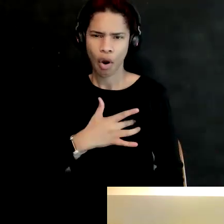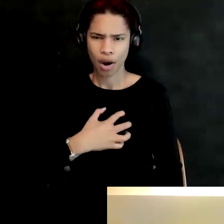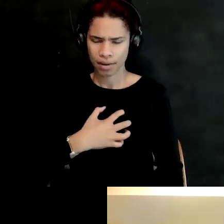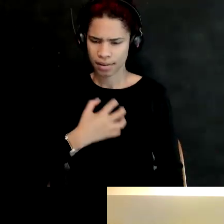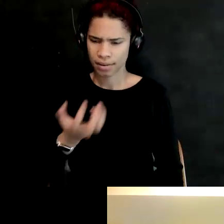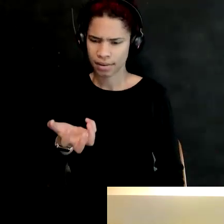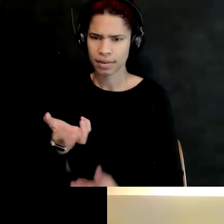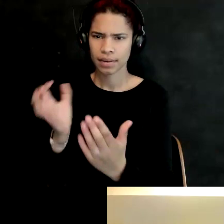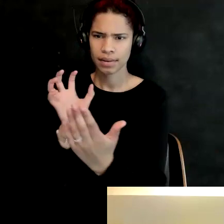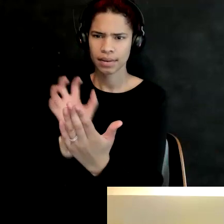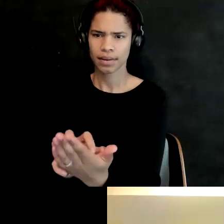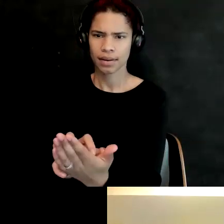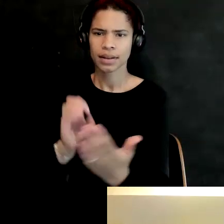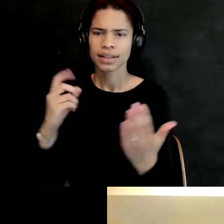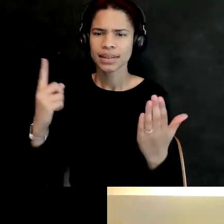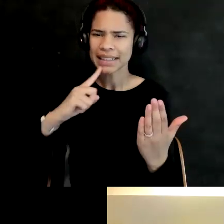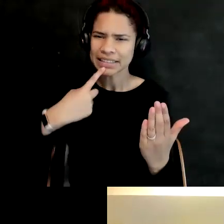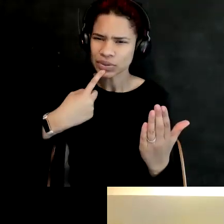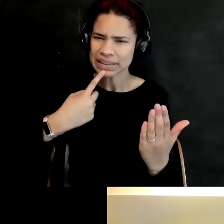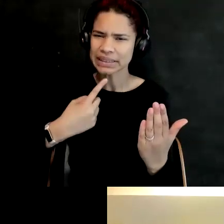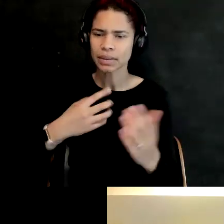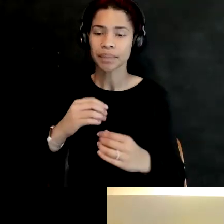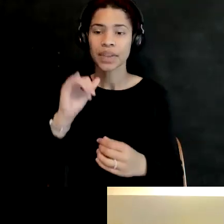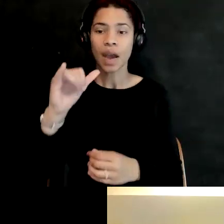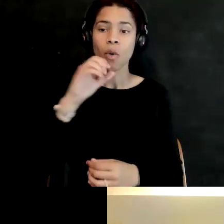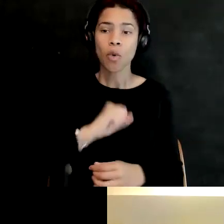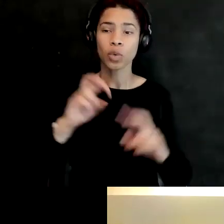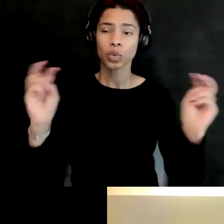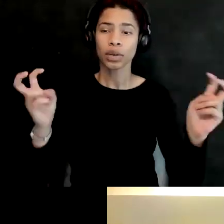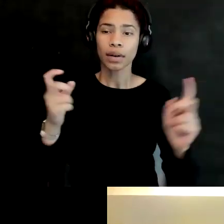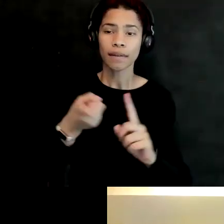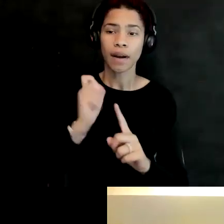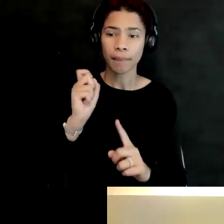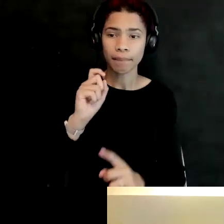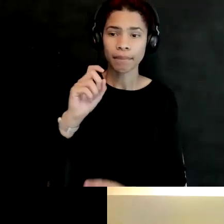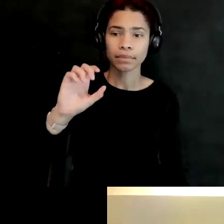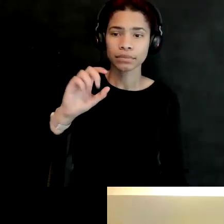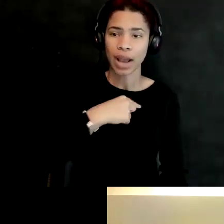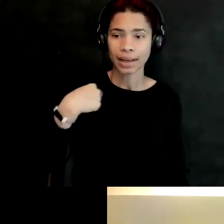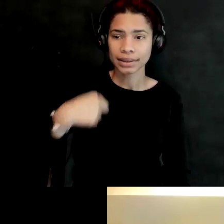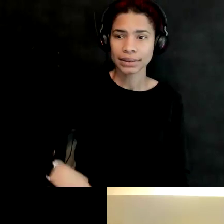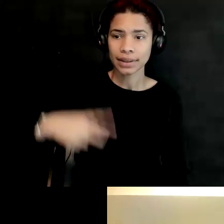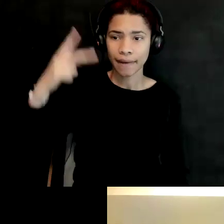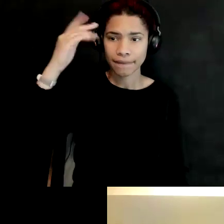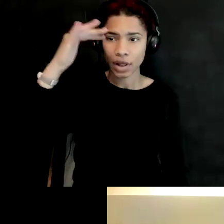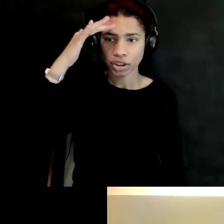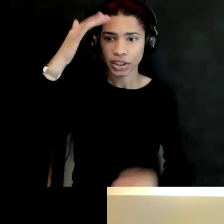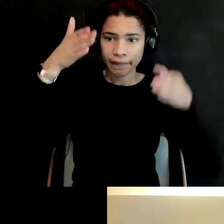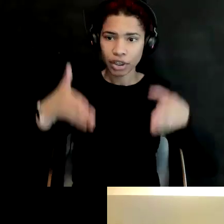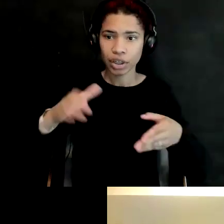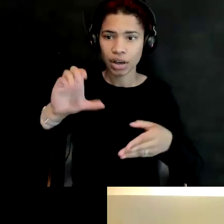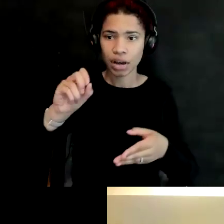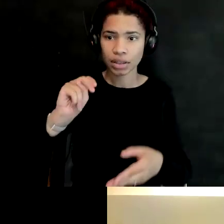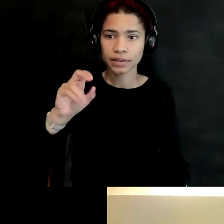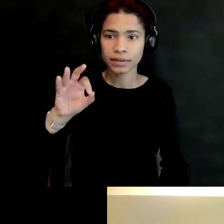that's very serious. The old saying of Confucius, the Chinese philosopher, that a picture is worth 10,000 words, there's a